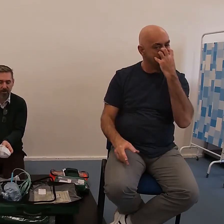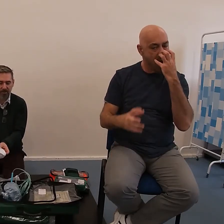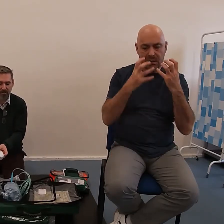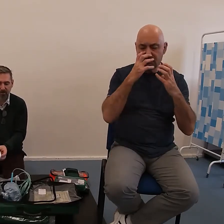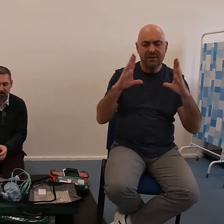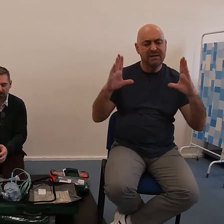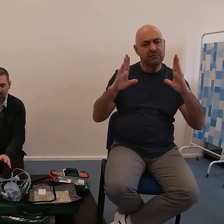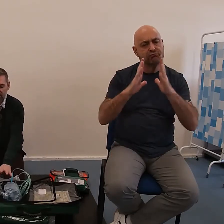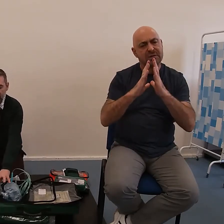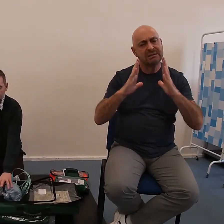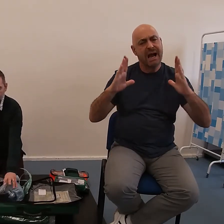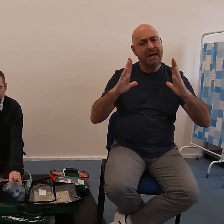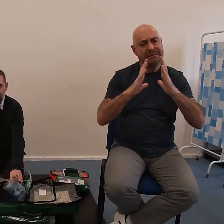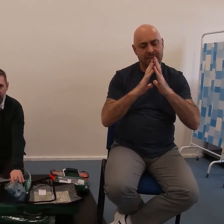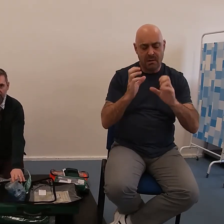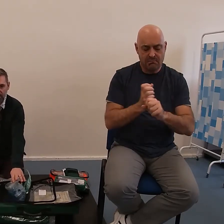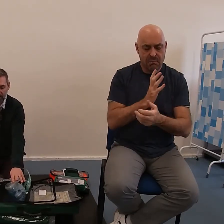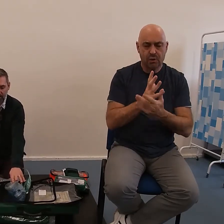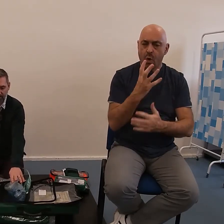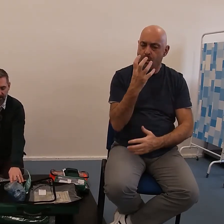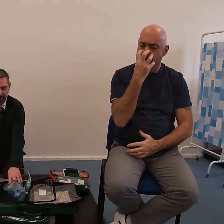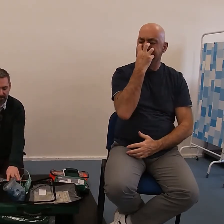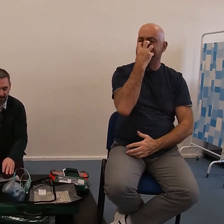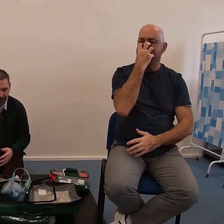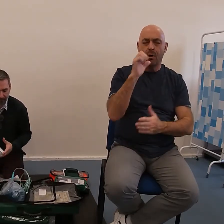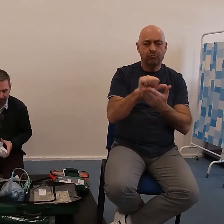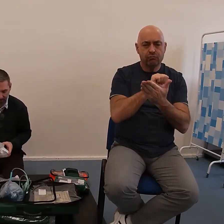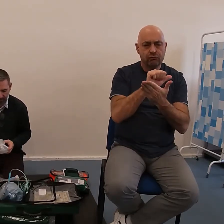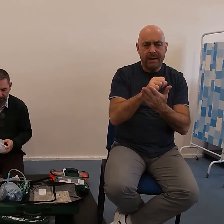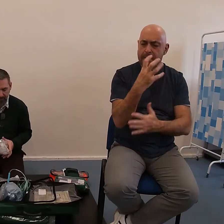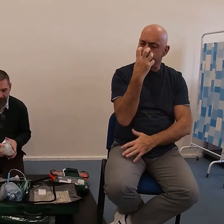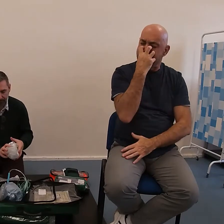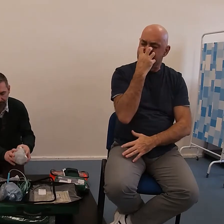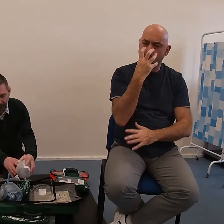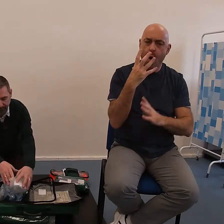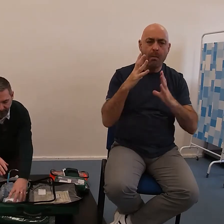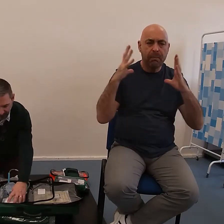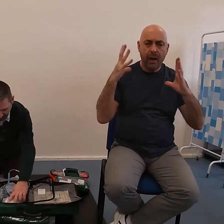different sizes, just to ensure that we get a good seal on the face.